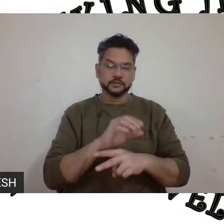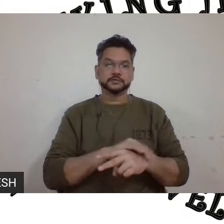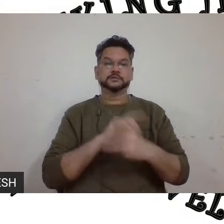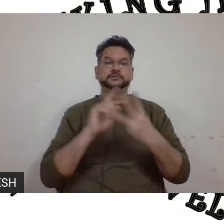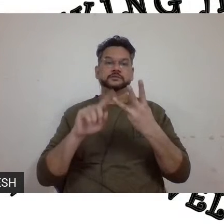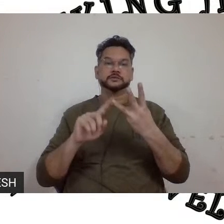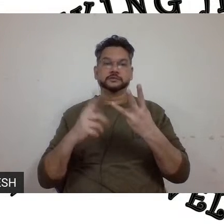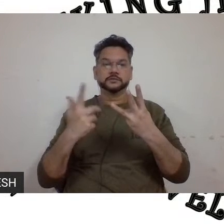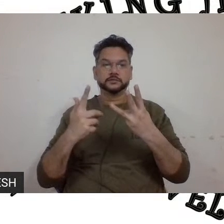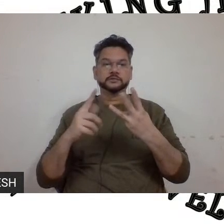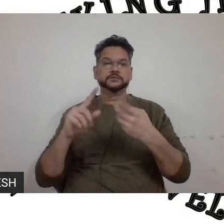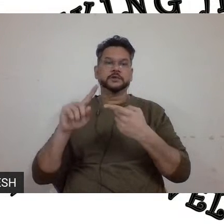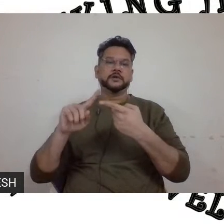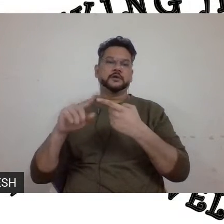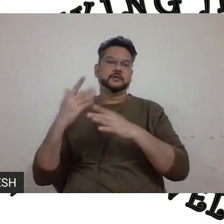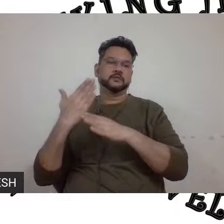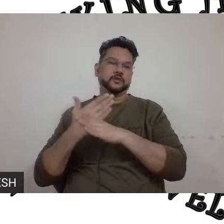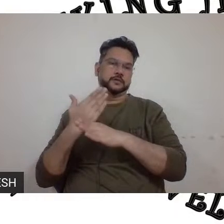employment.